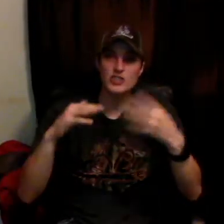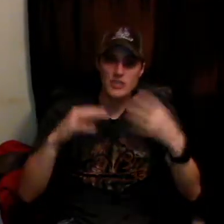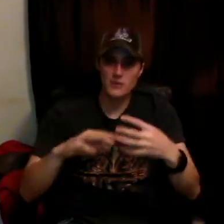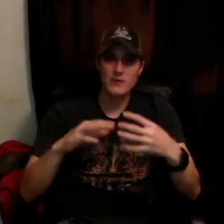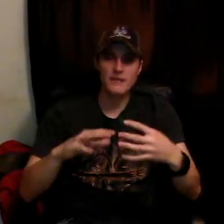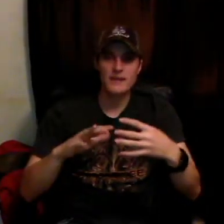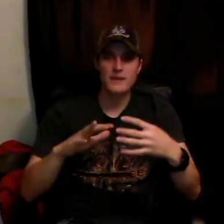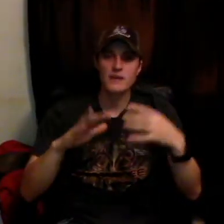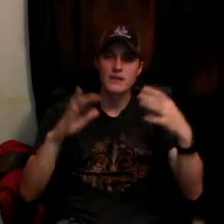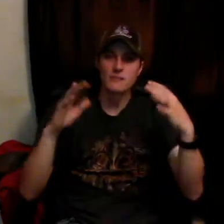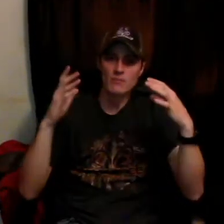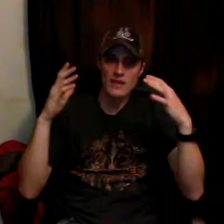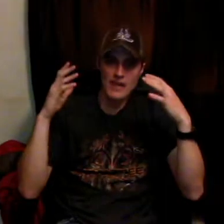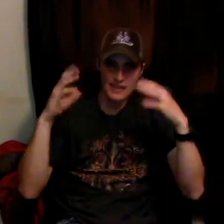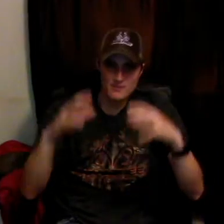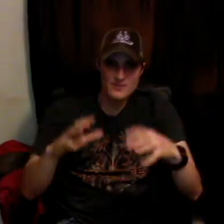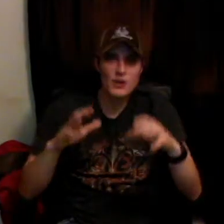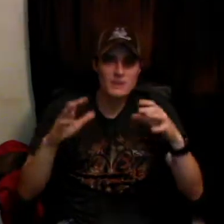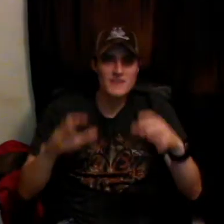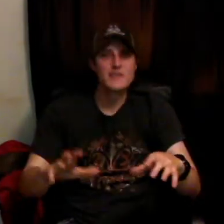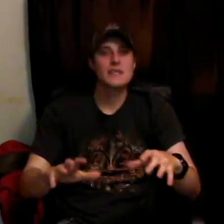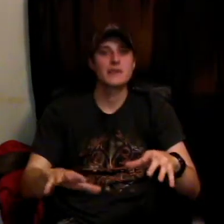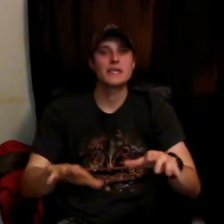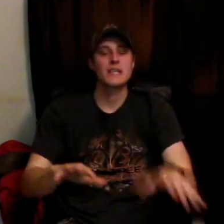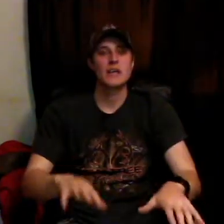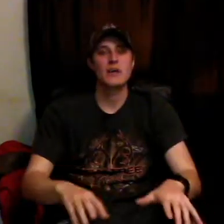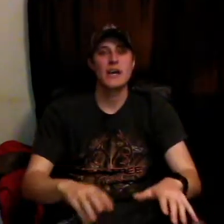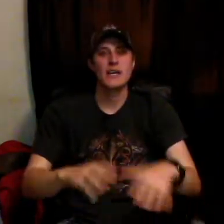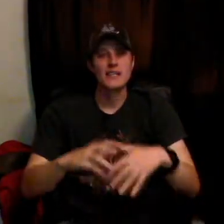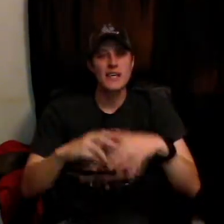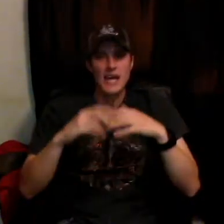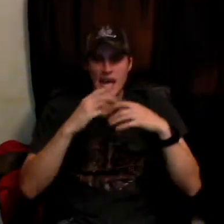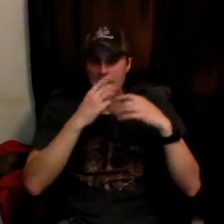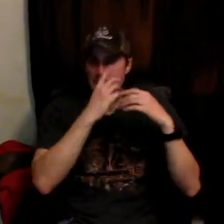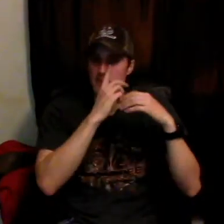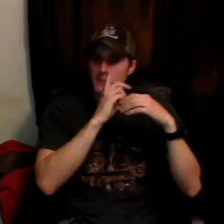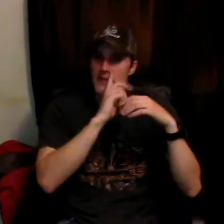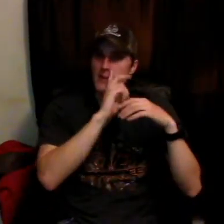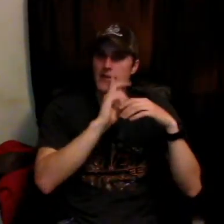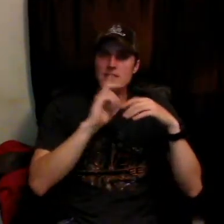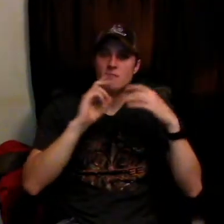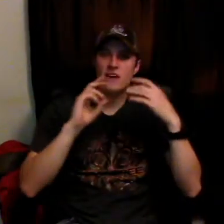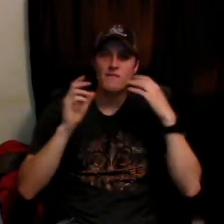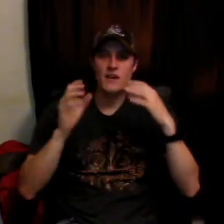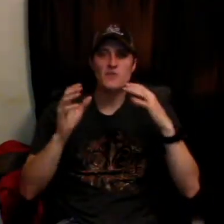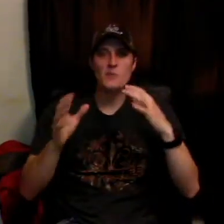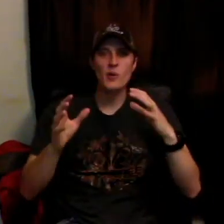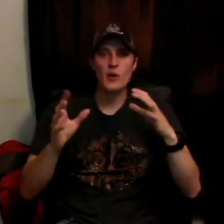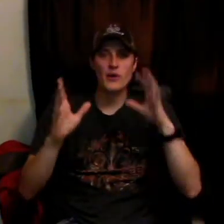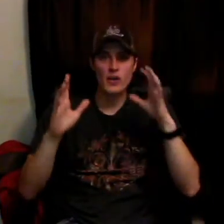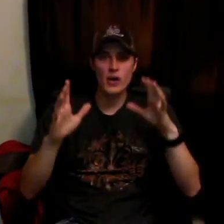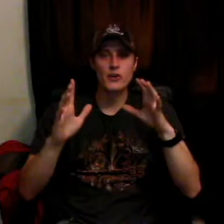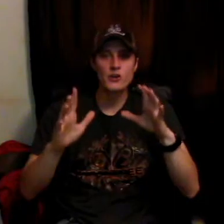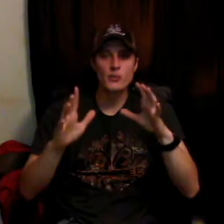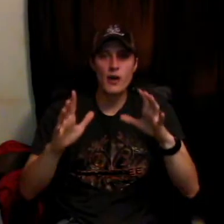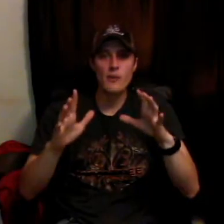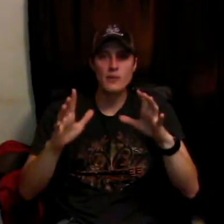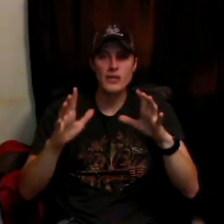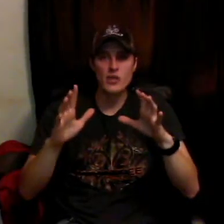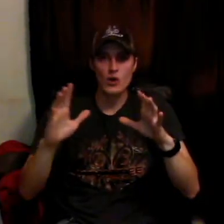go in there and observe the deer. Okay, and to me, that's my favorite part in hunting a new property